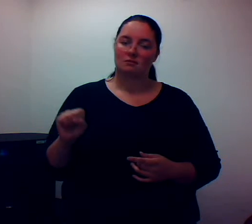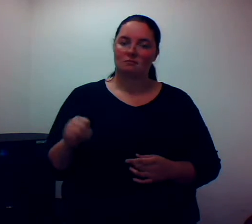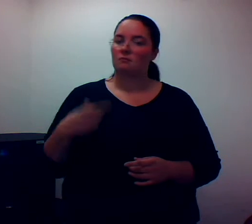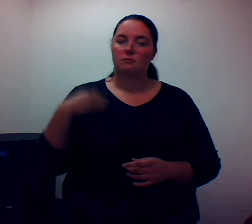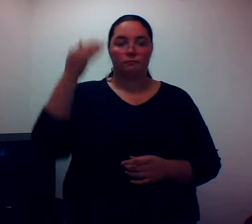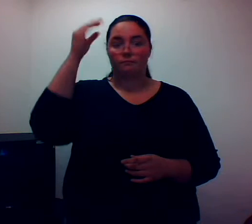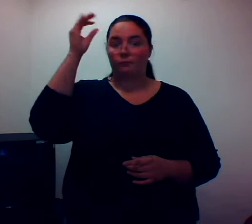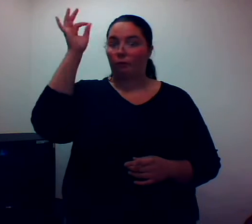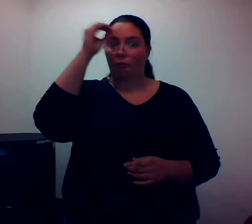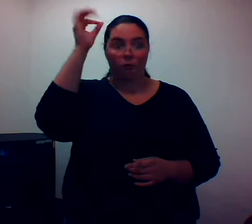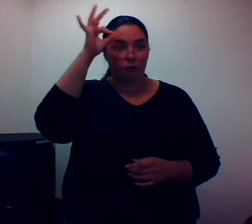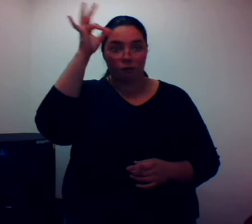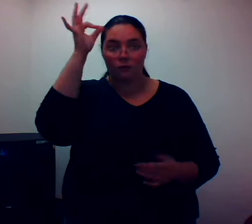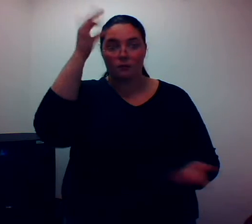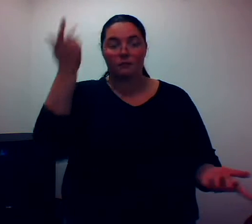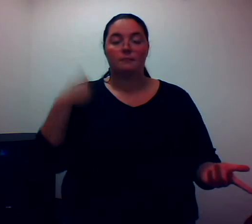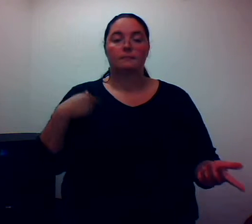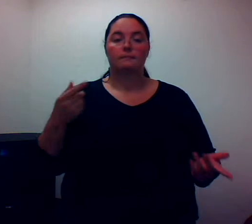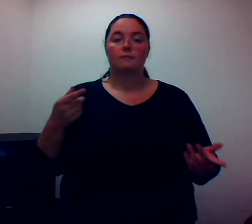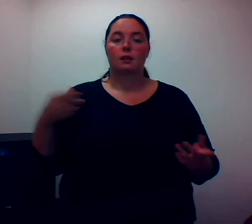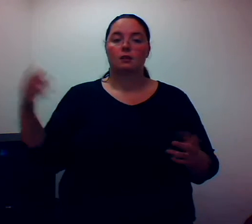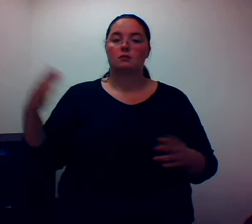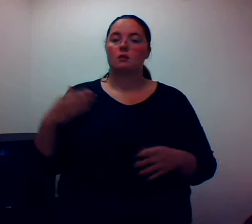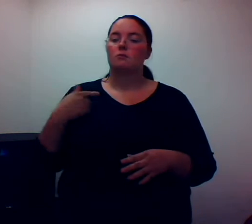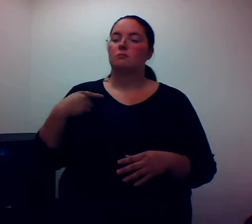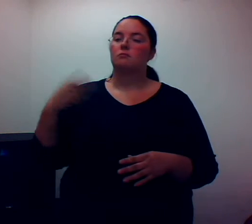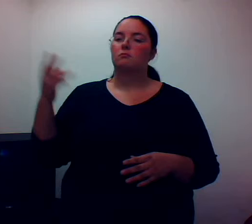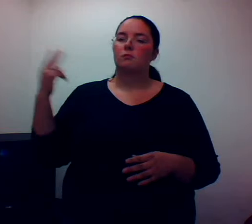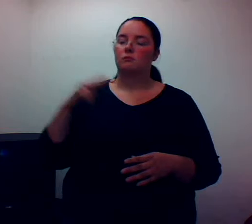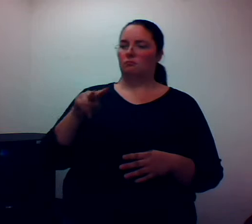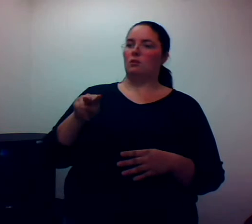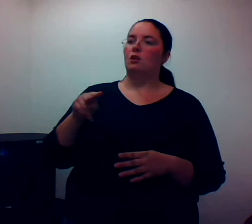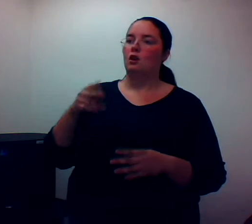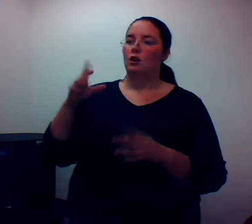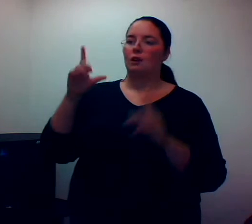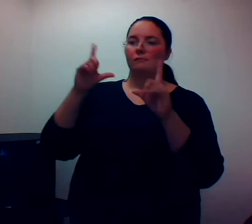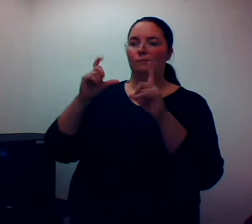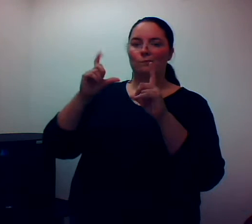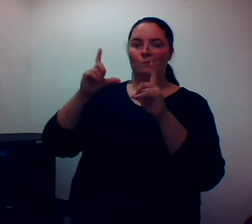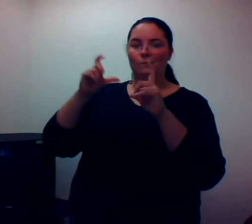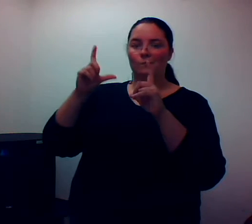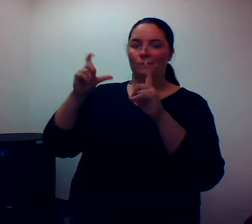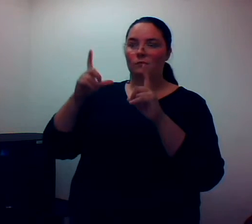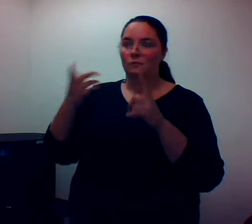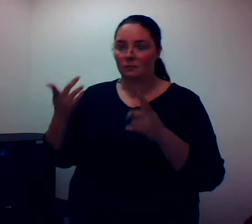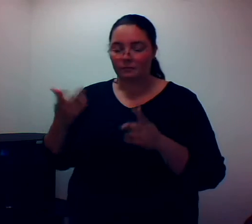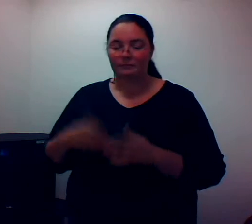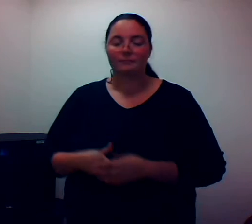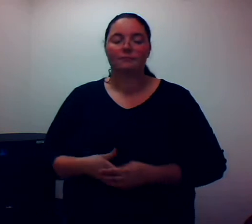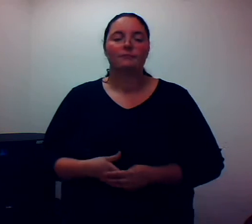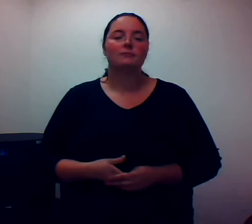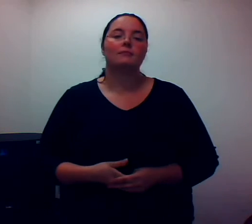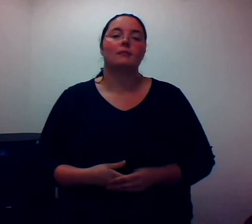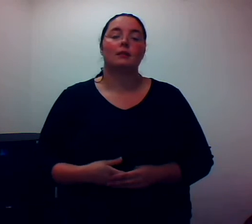out of the window they started snapping pictures of the burning fuselage. So it was quite an adventure. And